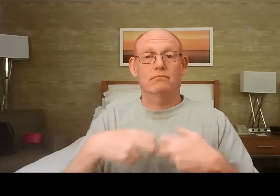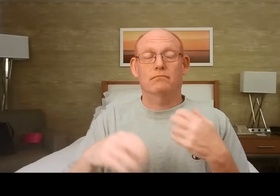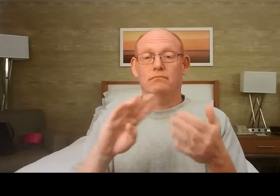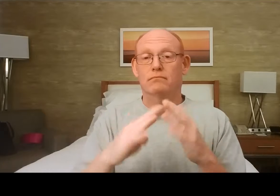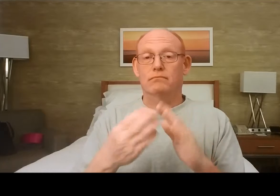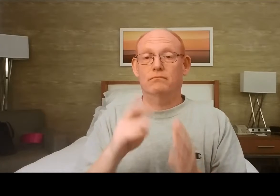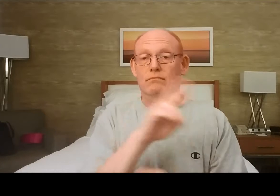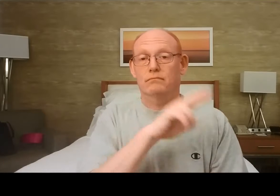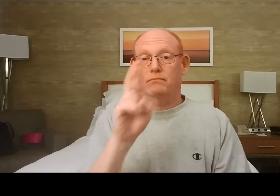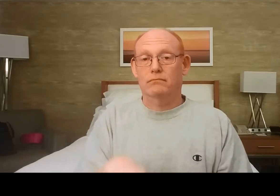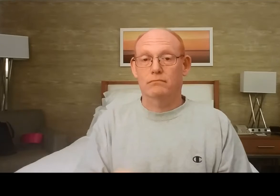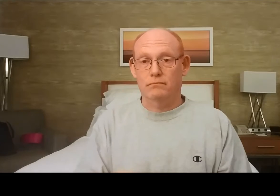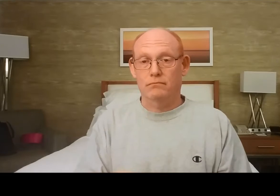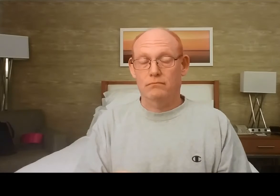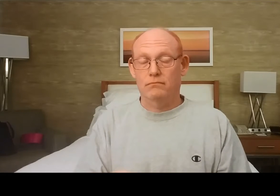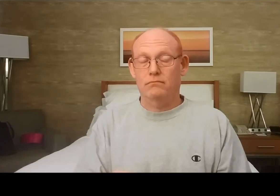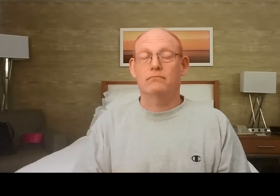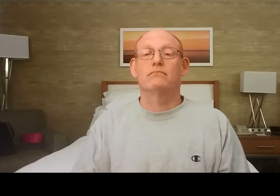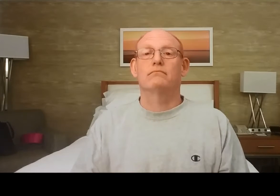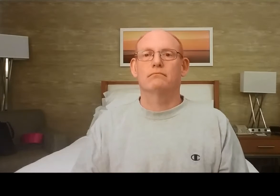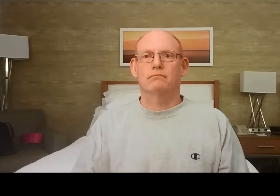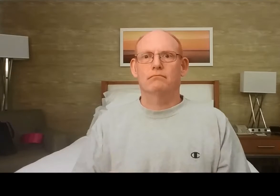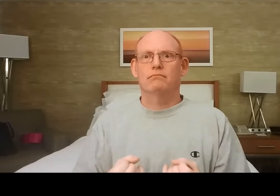them are connected to human rights.